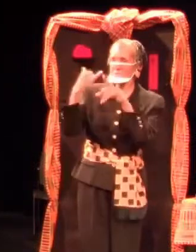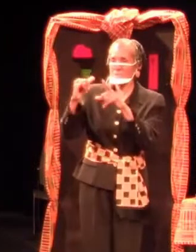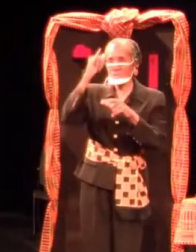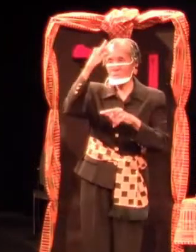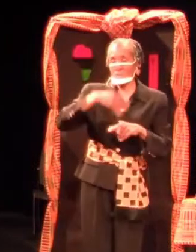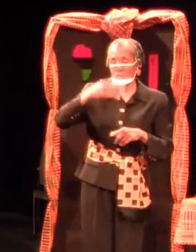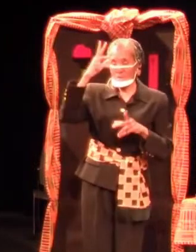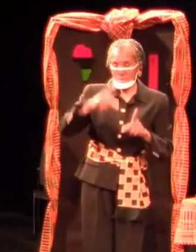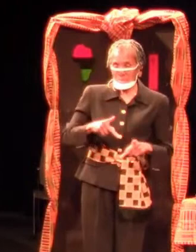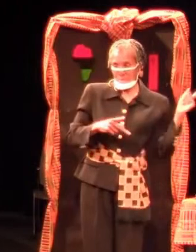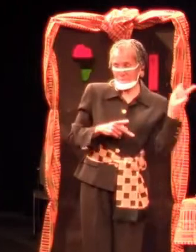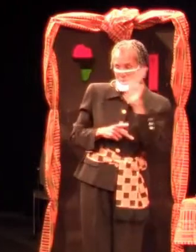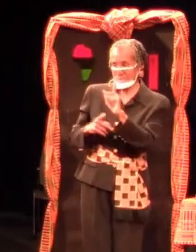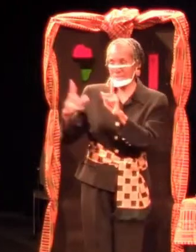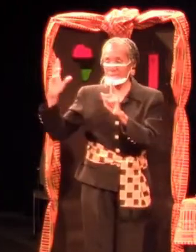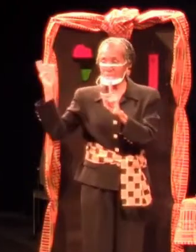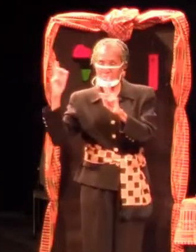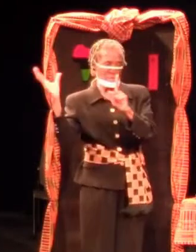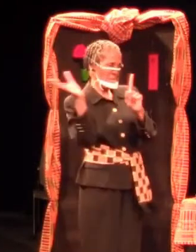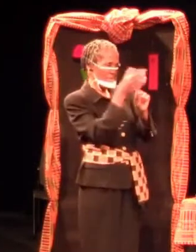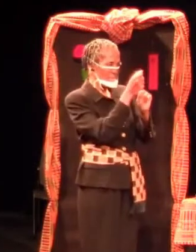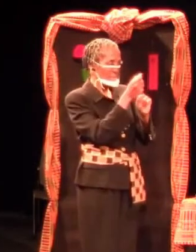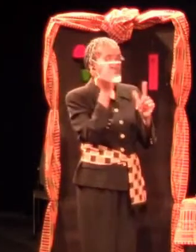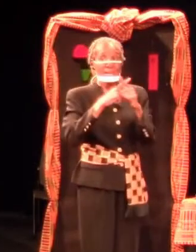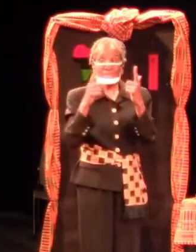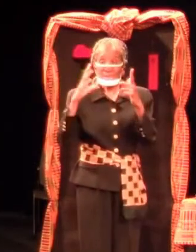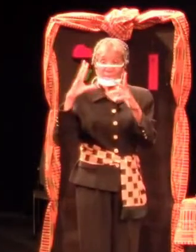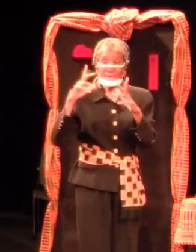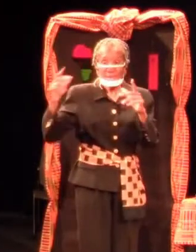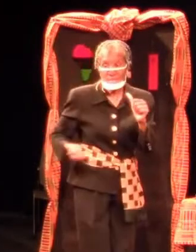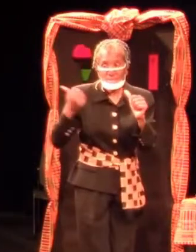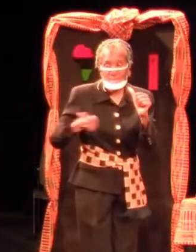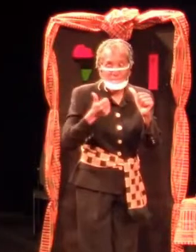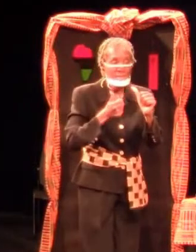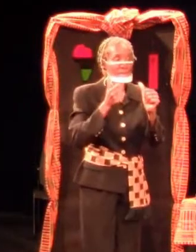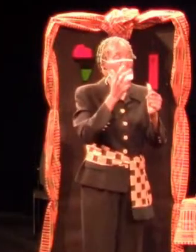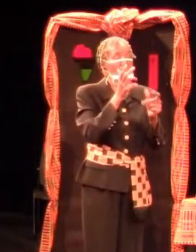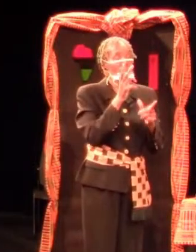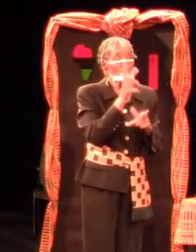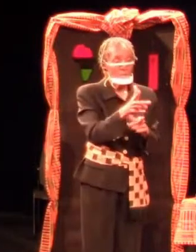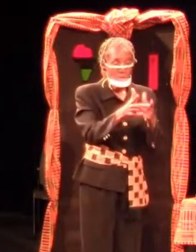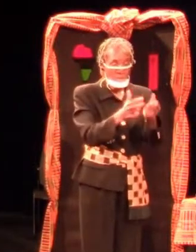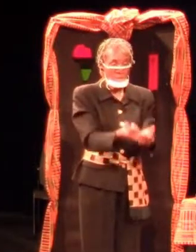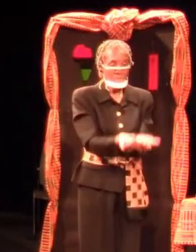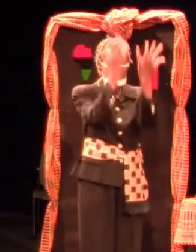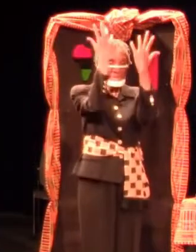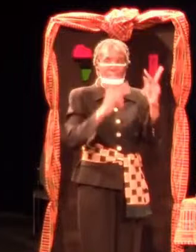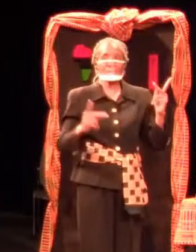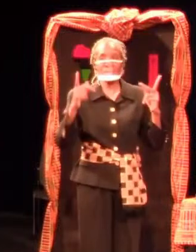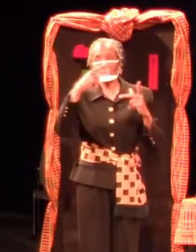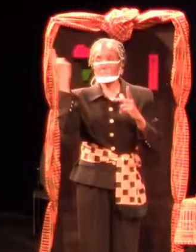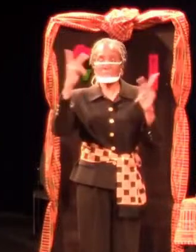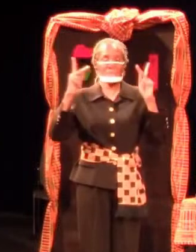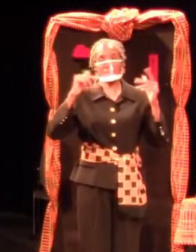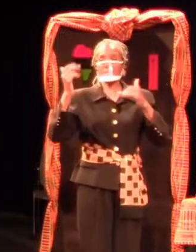white got away, and then cheer like a football crowd when a car went up in flames.